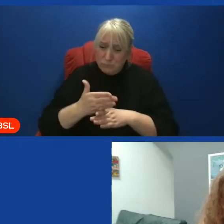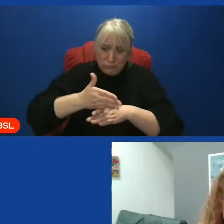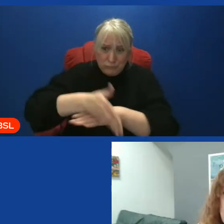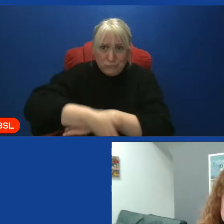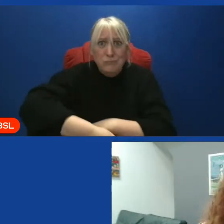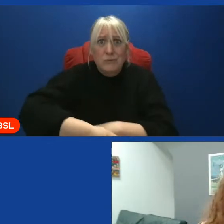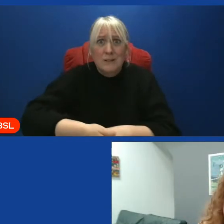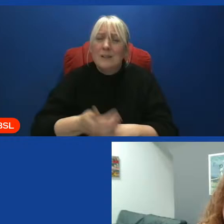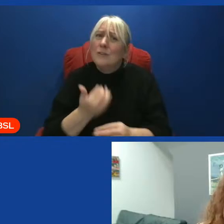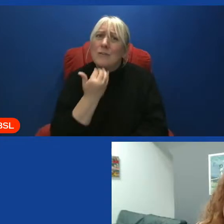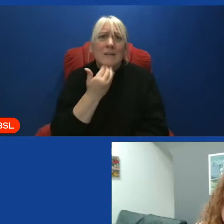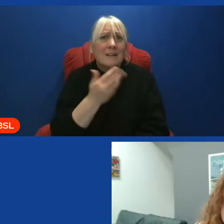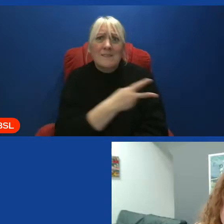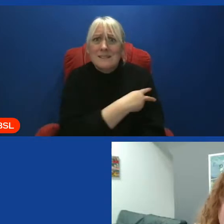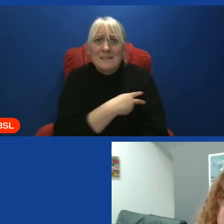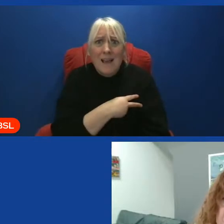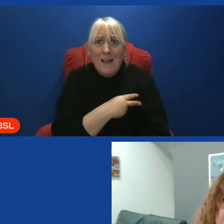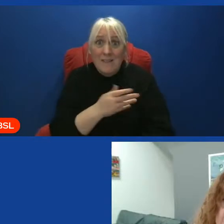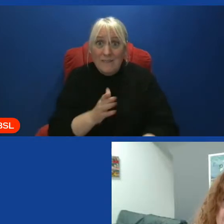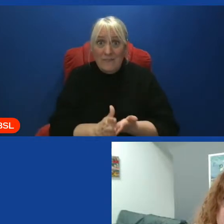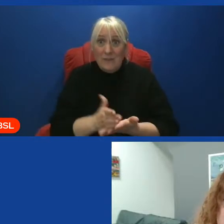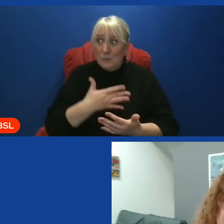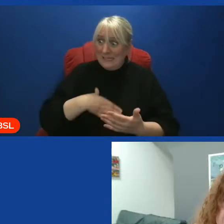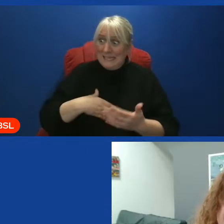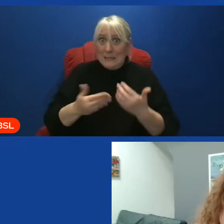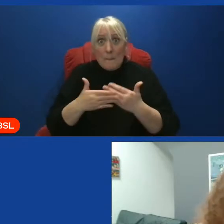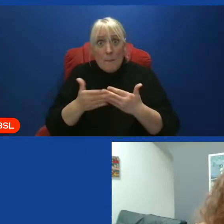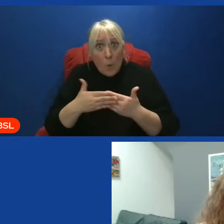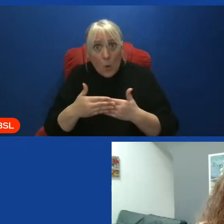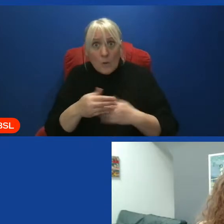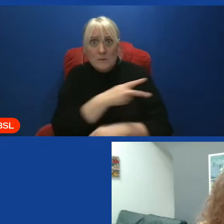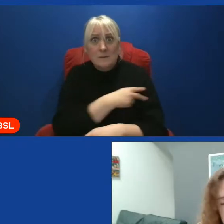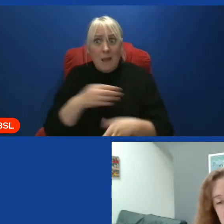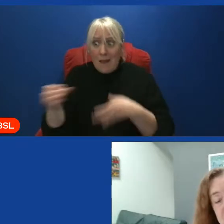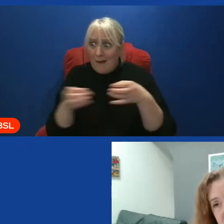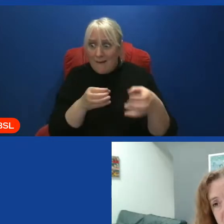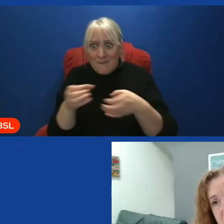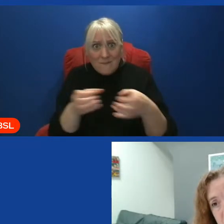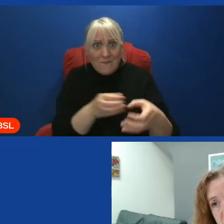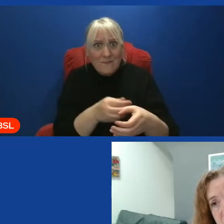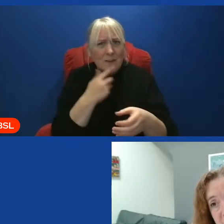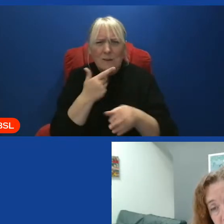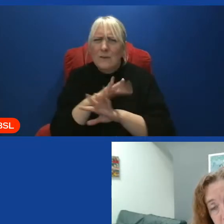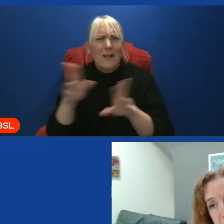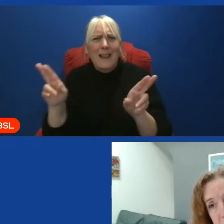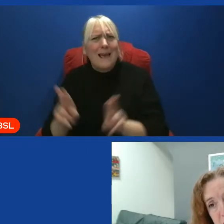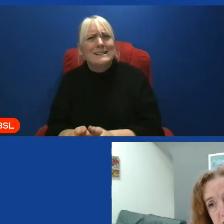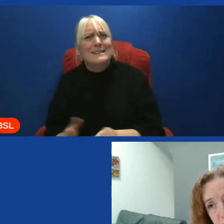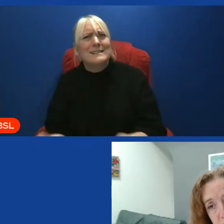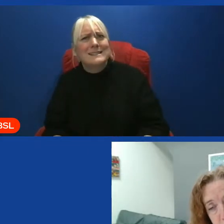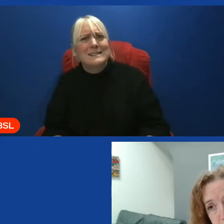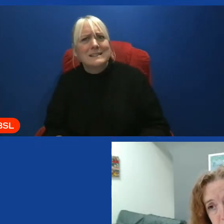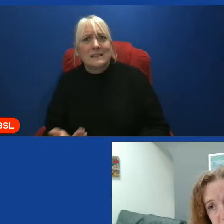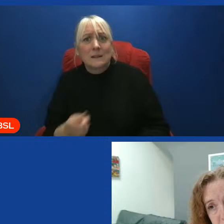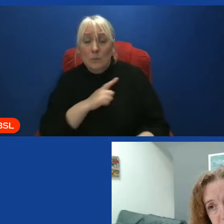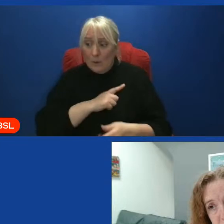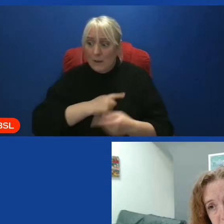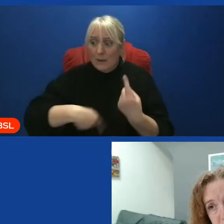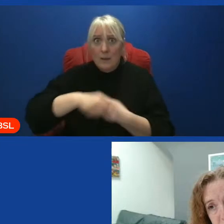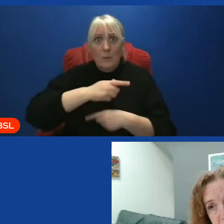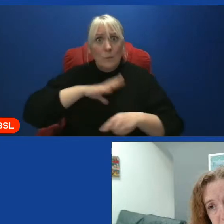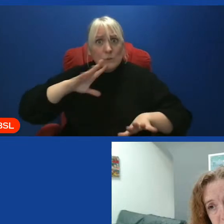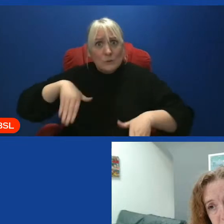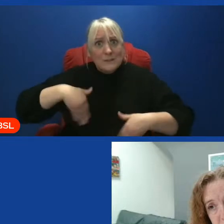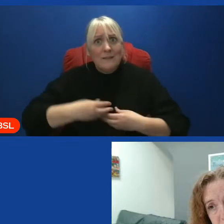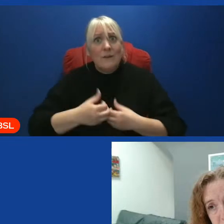enough staff. We would argue we need more staff, not less, in order to deliver the vital services that our members deliver to the public.